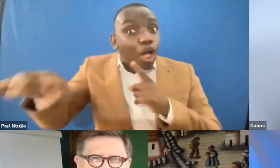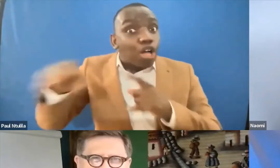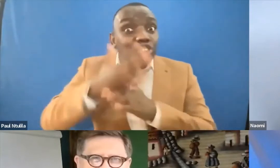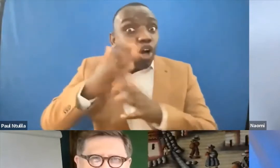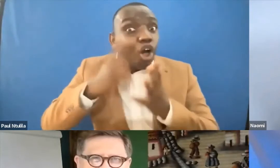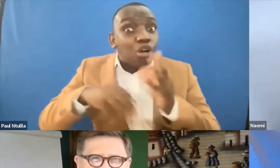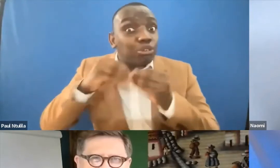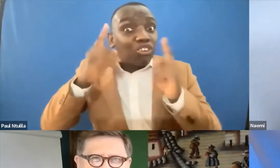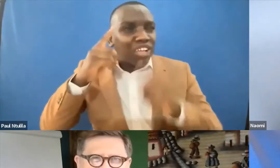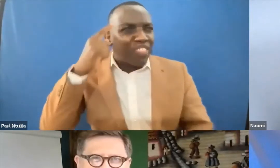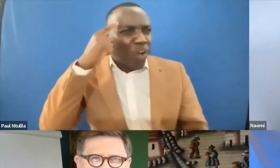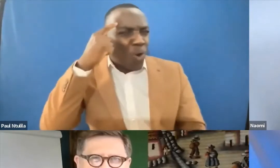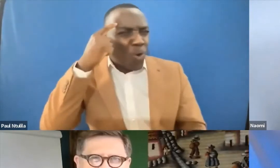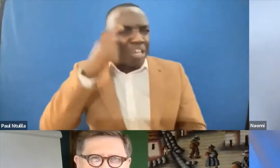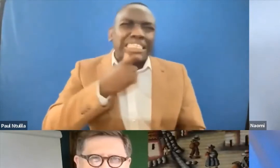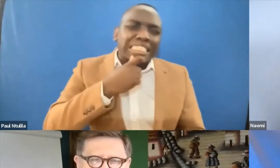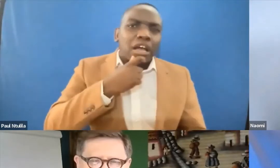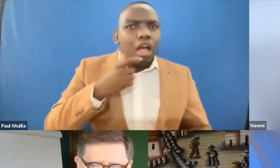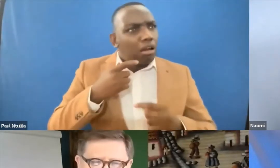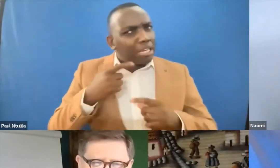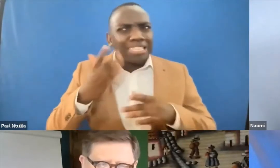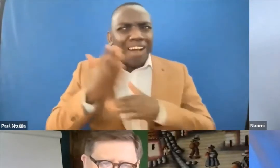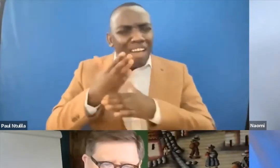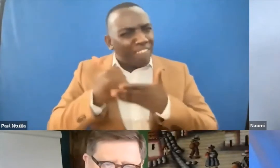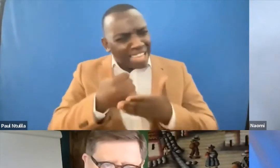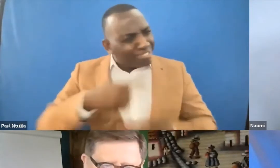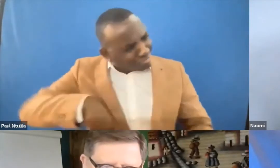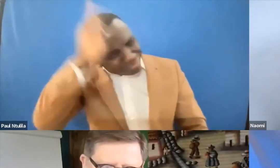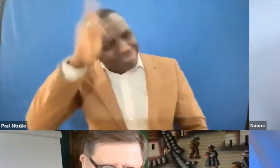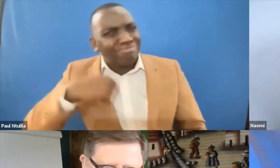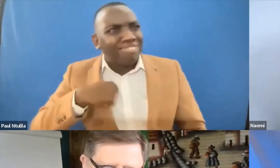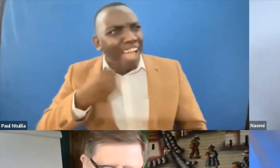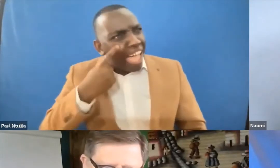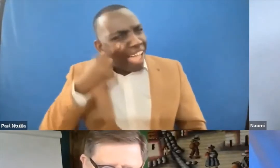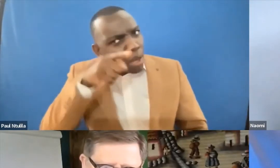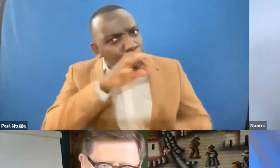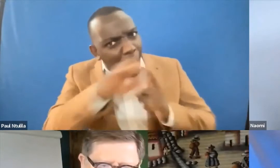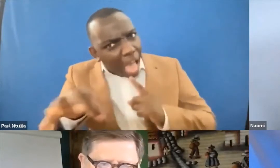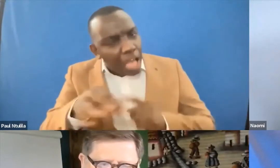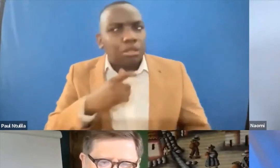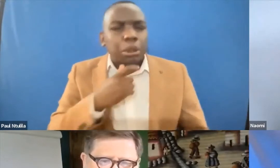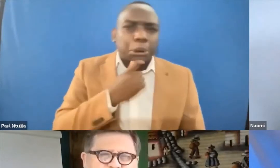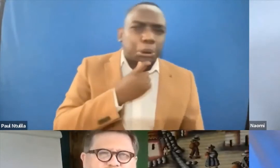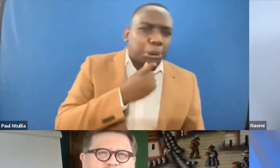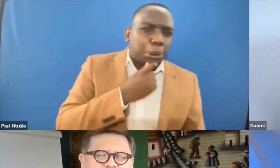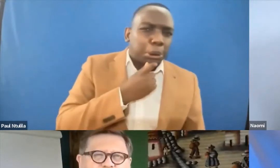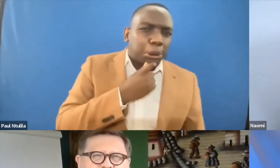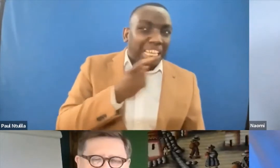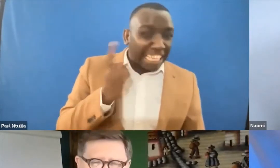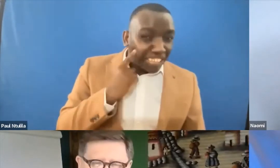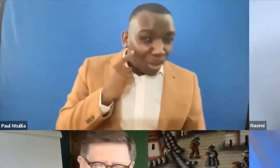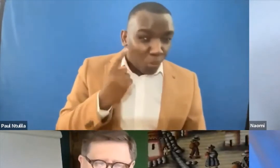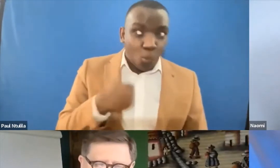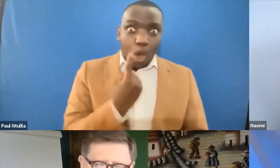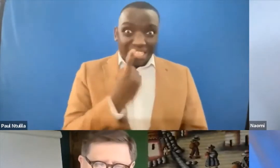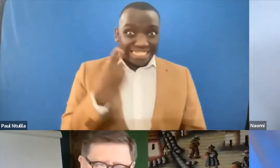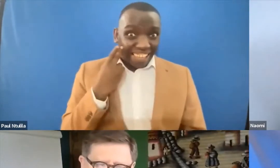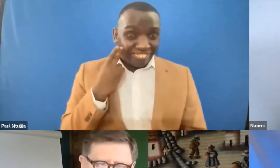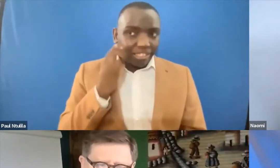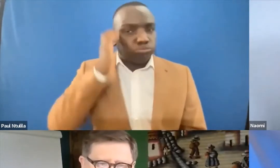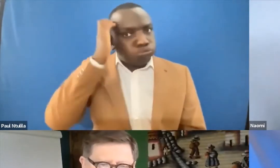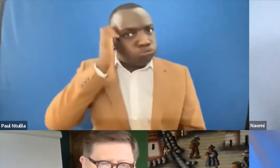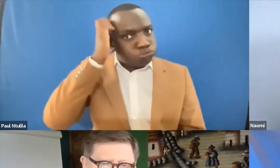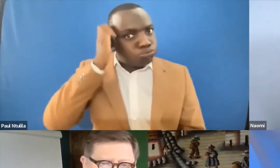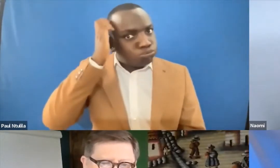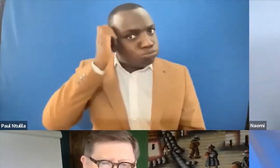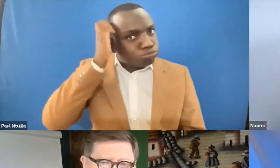And it's things that they'd never thought about. And then I didn't realise that they hadn't ever thought about it. And so then I was able to give them advice and suggest